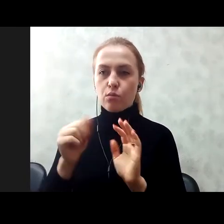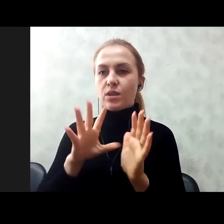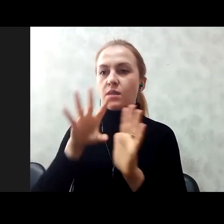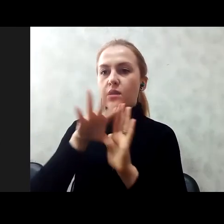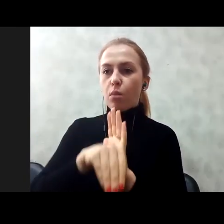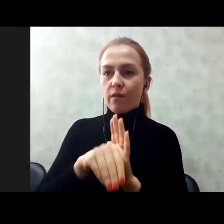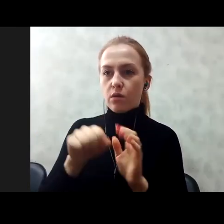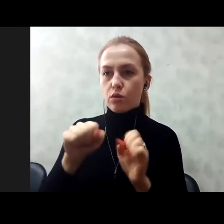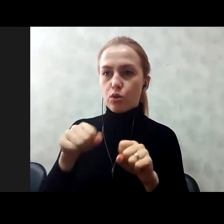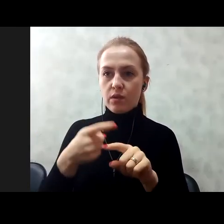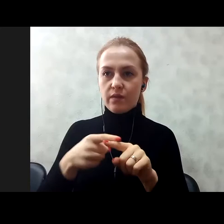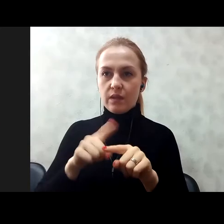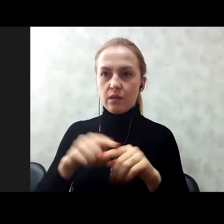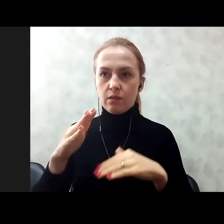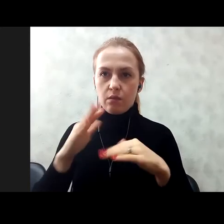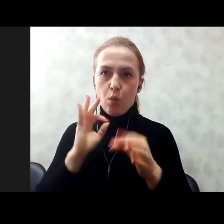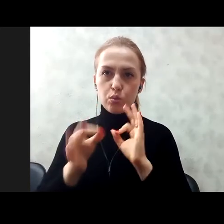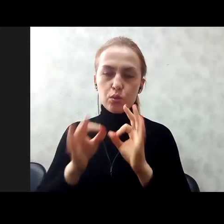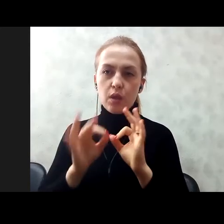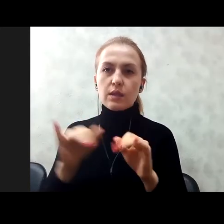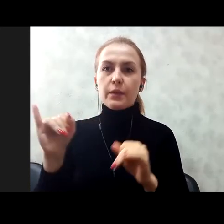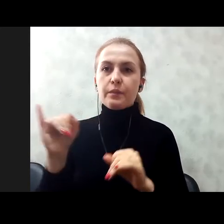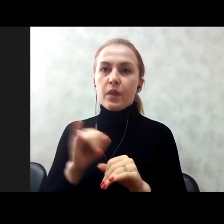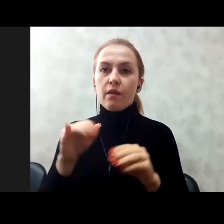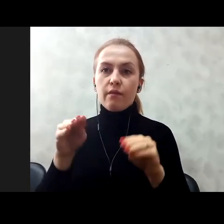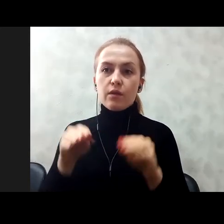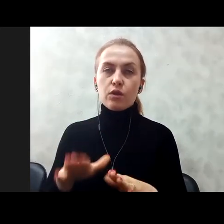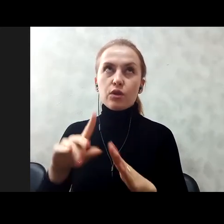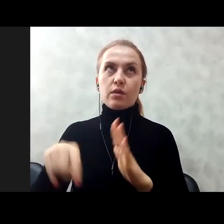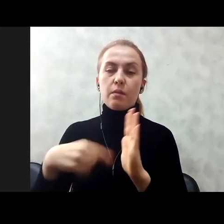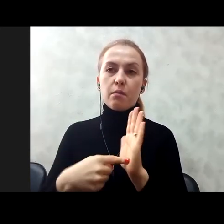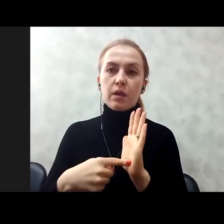training, and perhaps mandatory certification of the members.